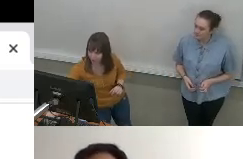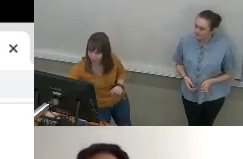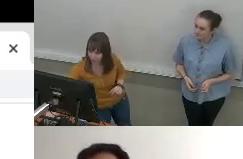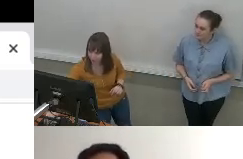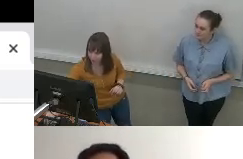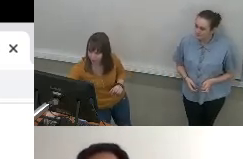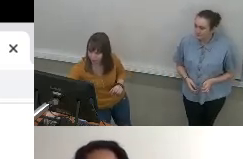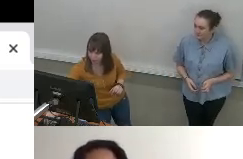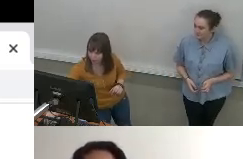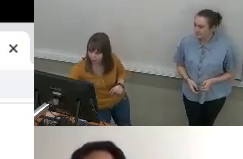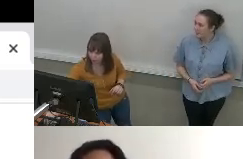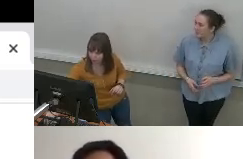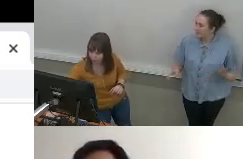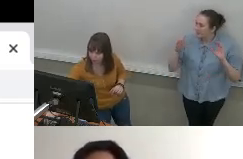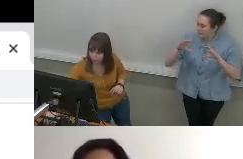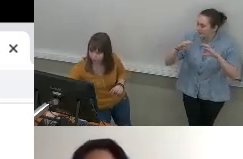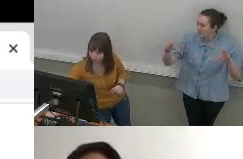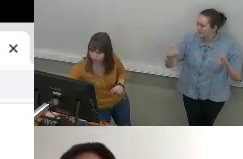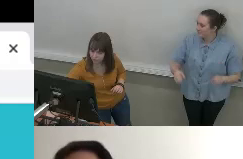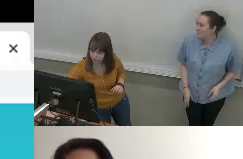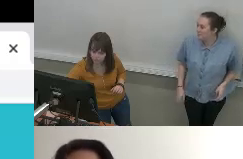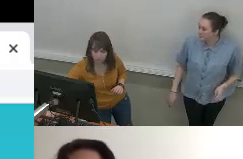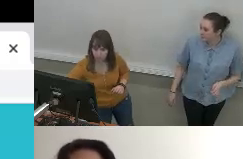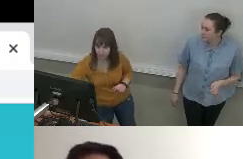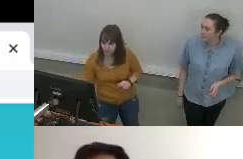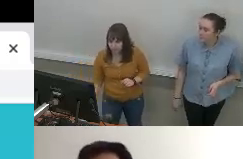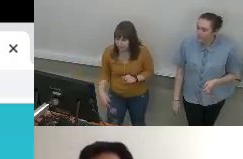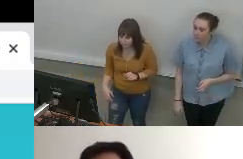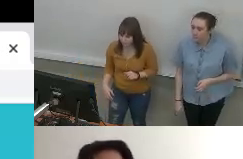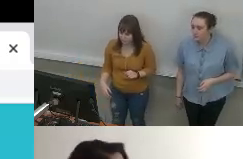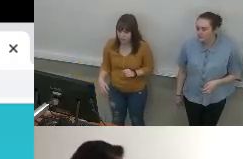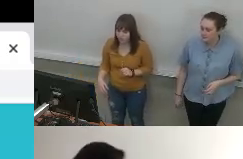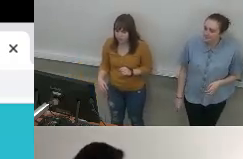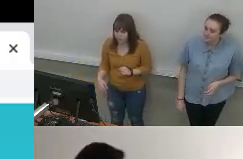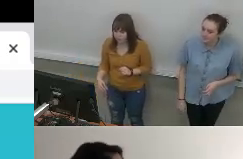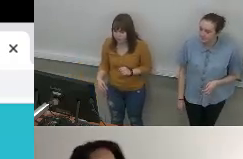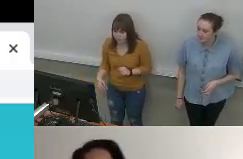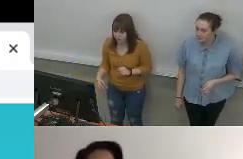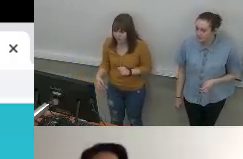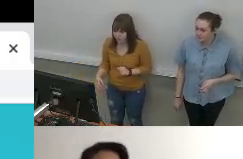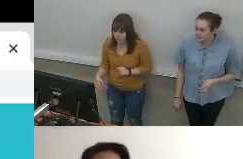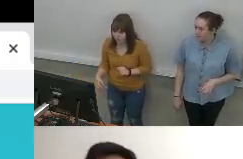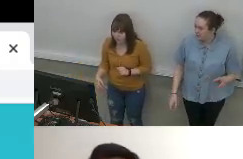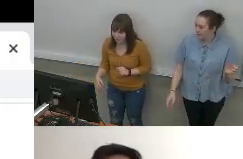have the other one. Yeah, I mean, here. like, on the same. You know. Just make it different.